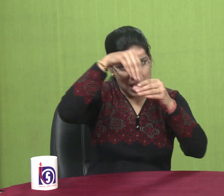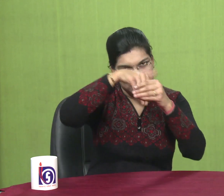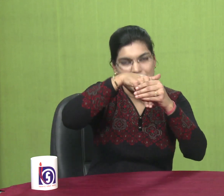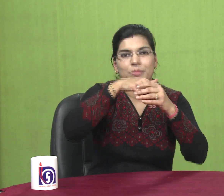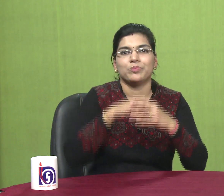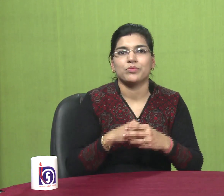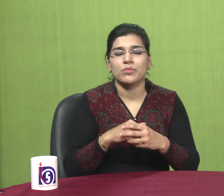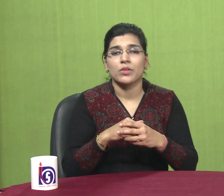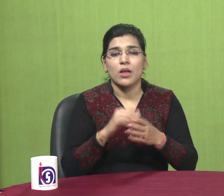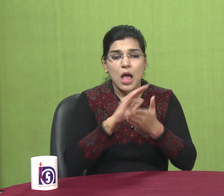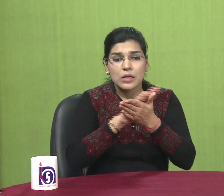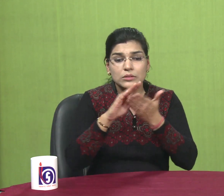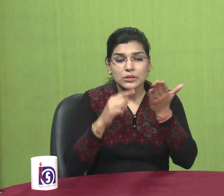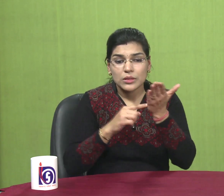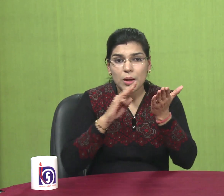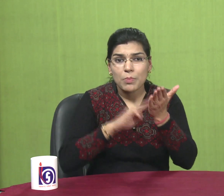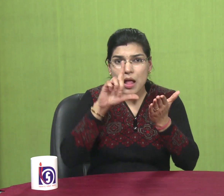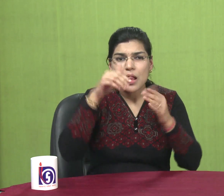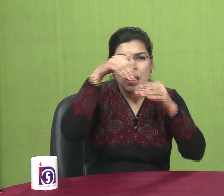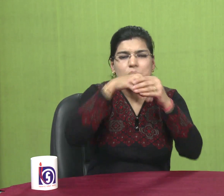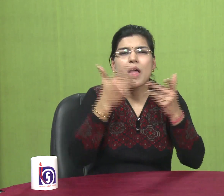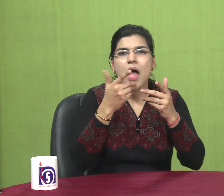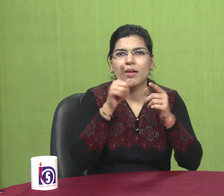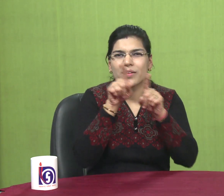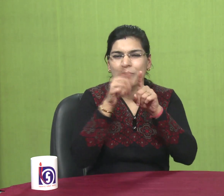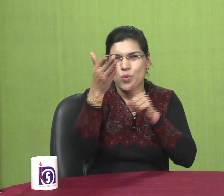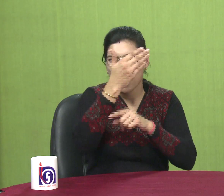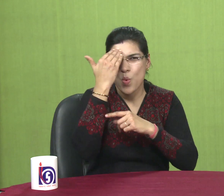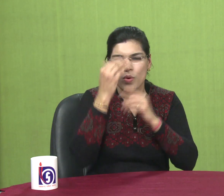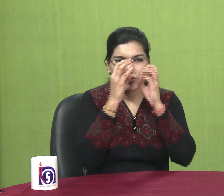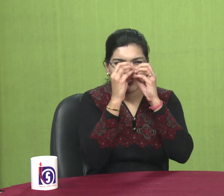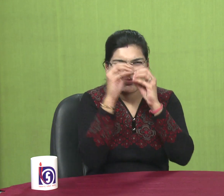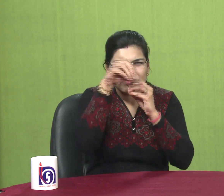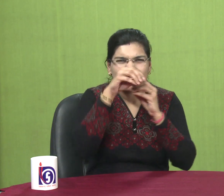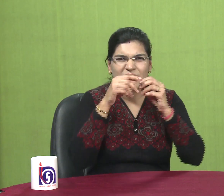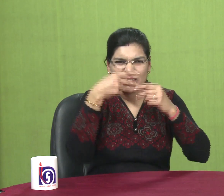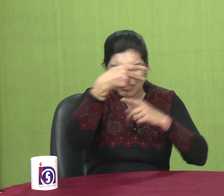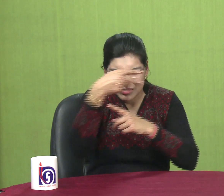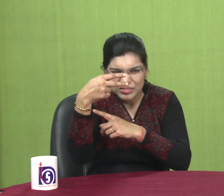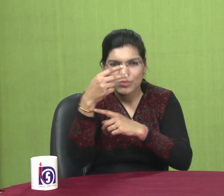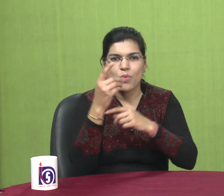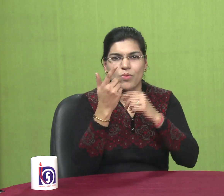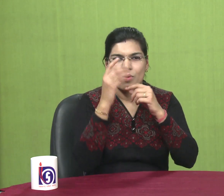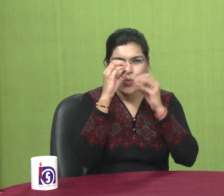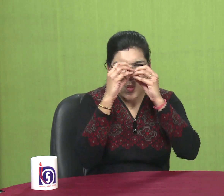www.something.com. This is a web site.